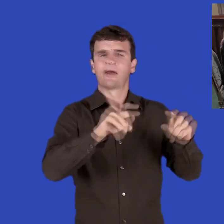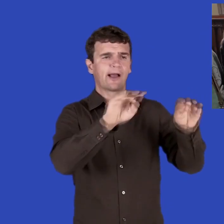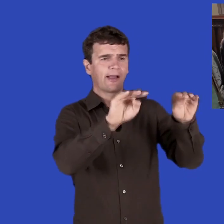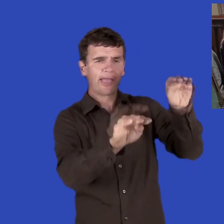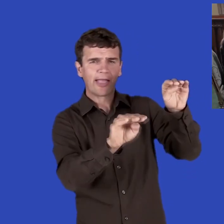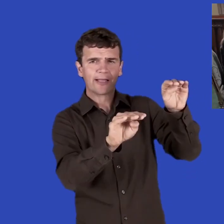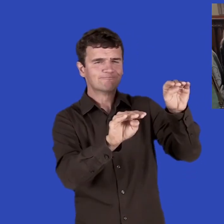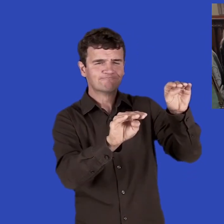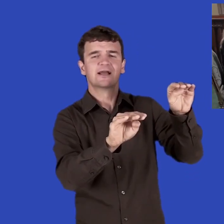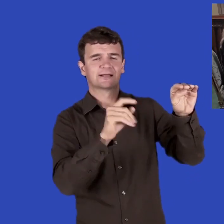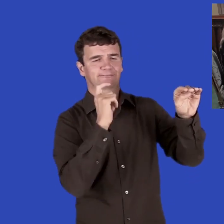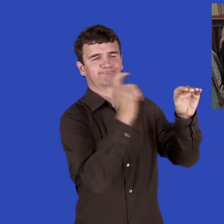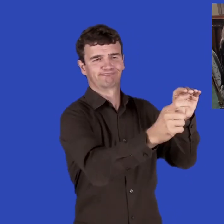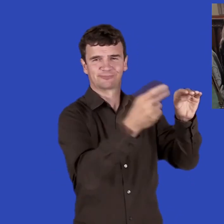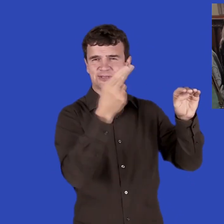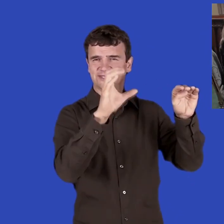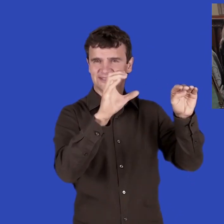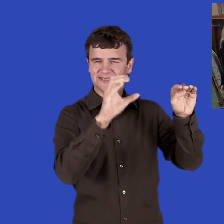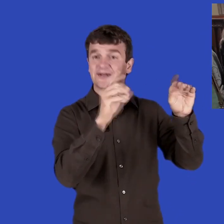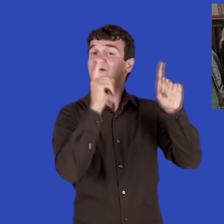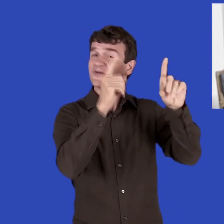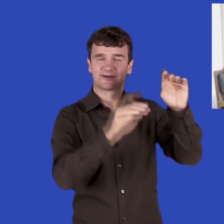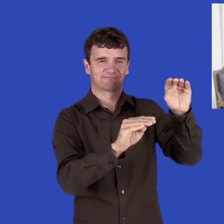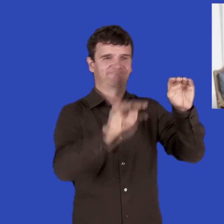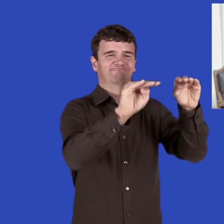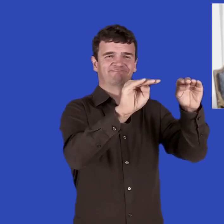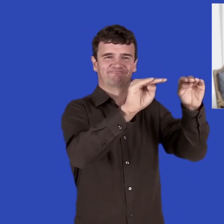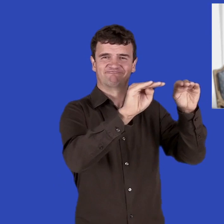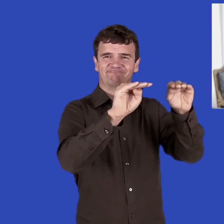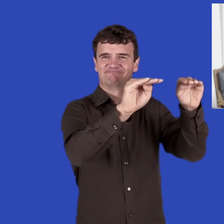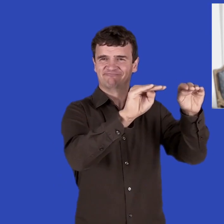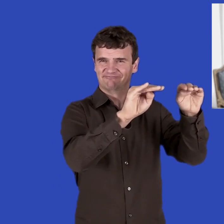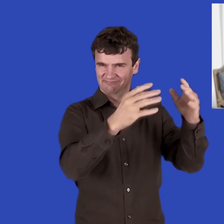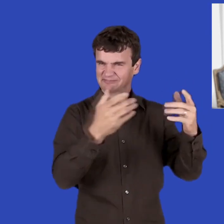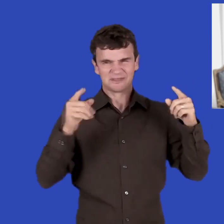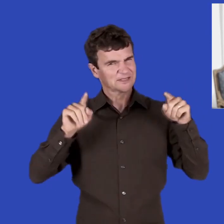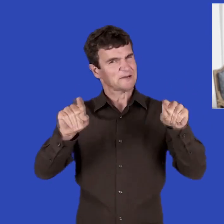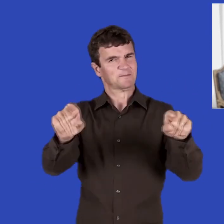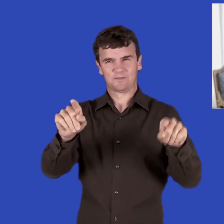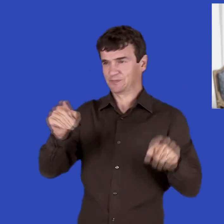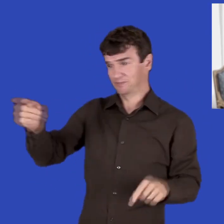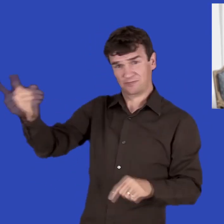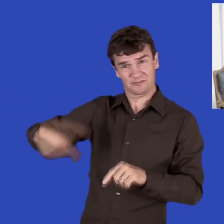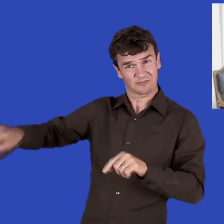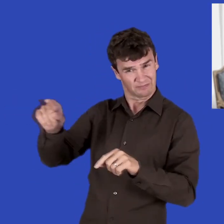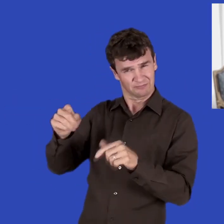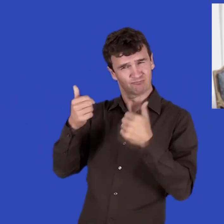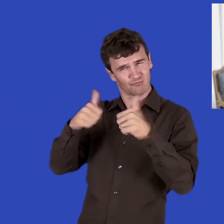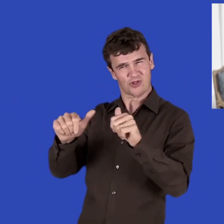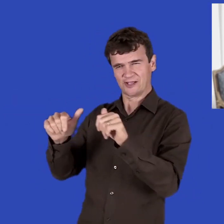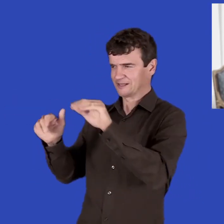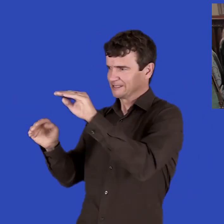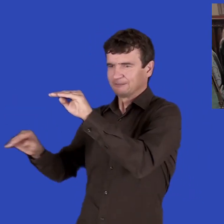it applied to people with disabilities, and it wasn't a negative. It was used at the time to make a reference to the